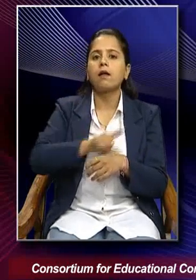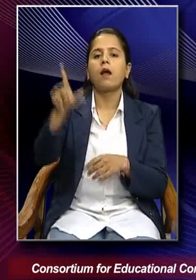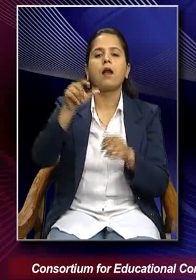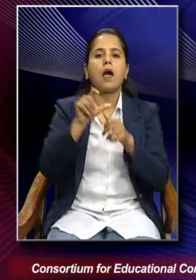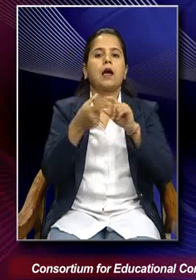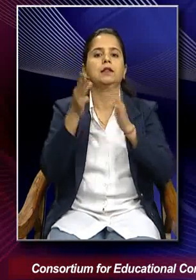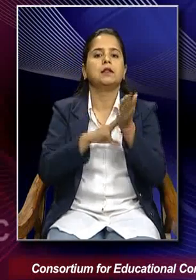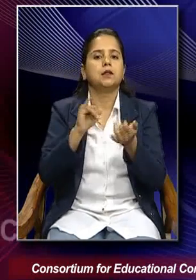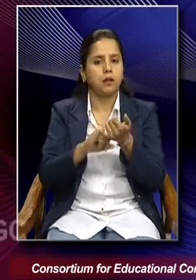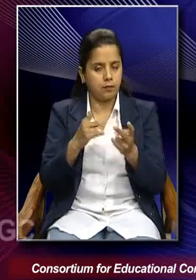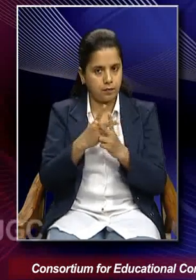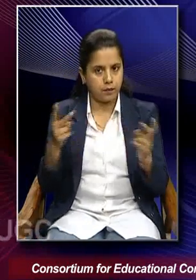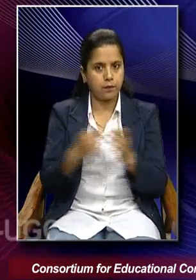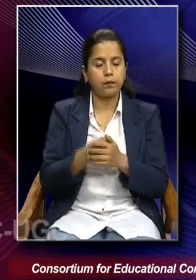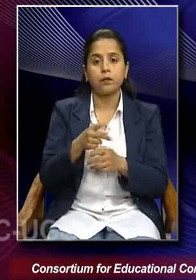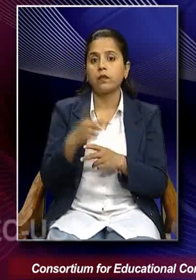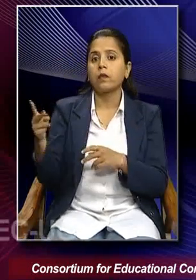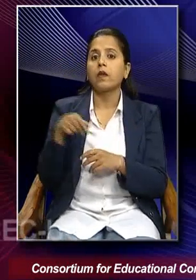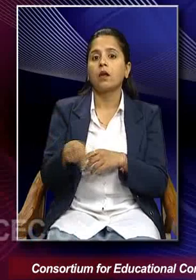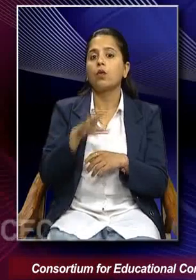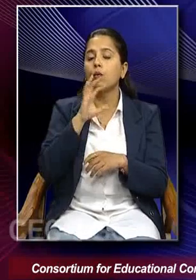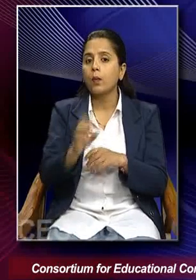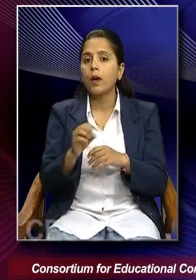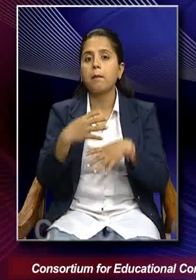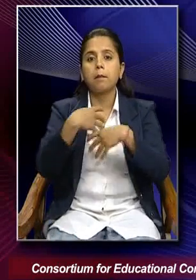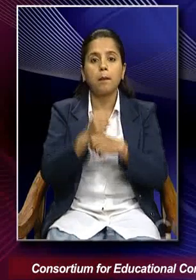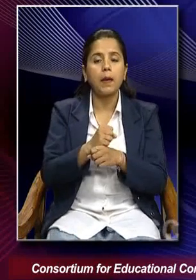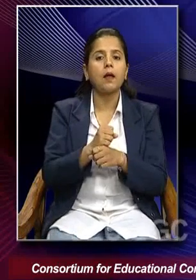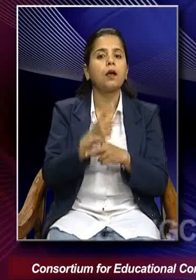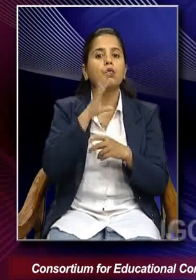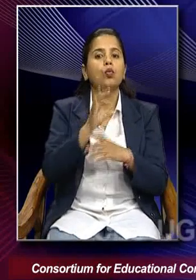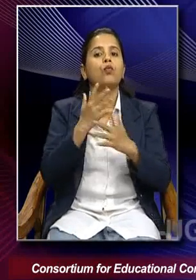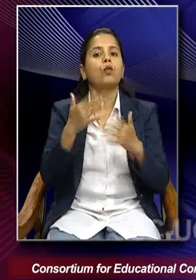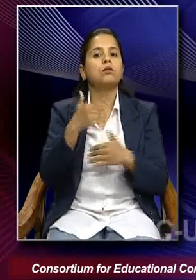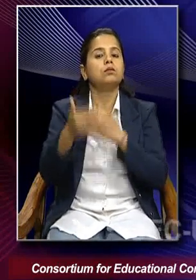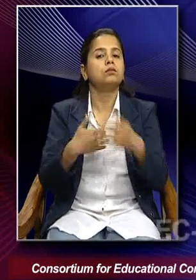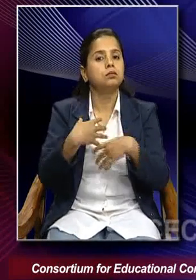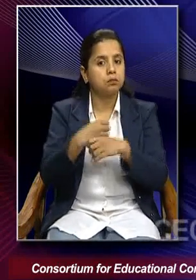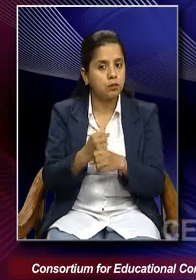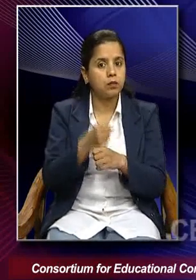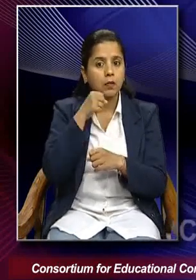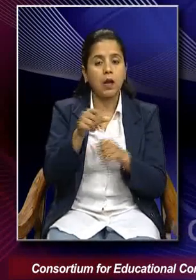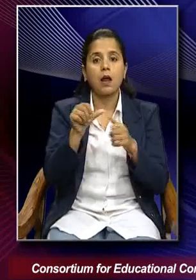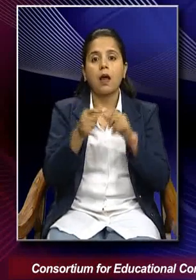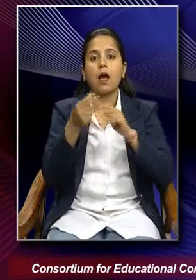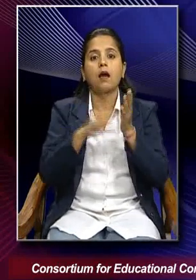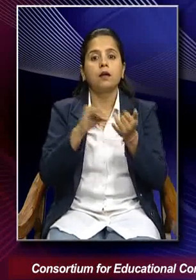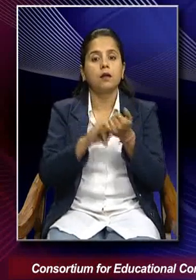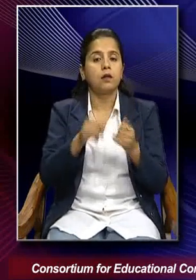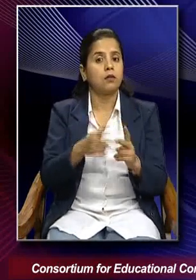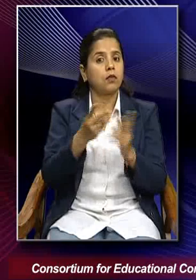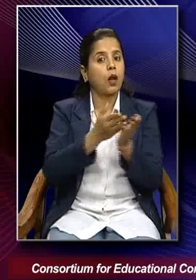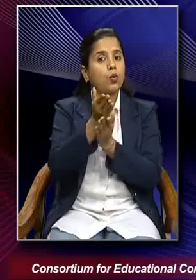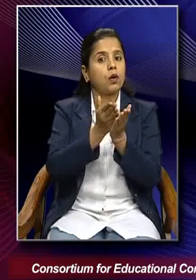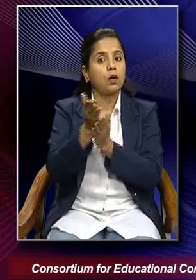atoms as the ultimate constituents of the reality. And they are saying that these atoms combine in various